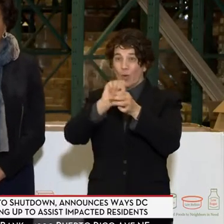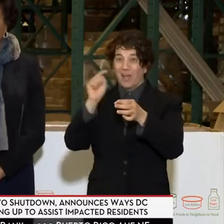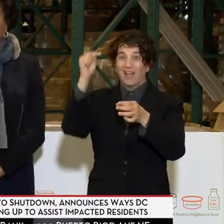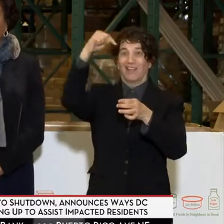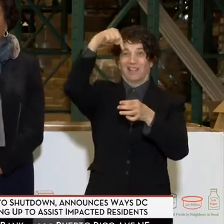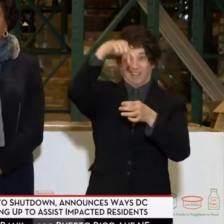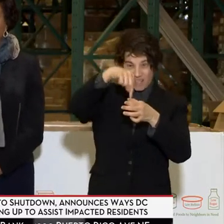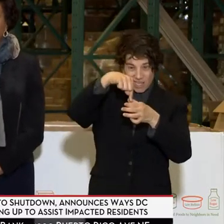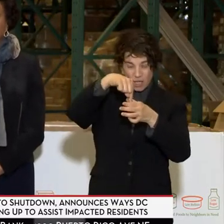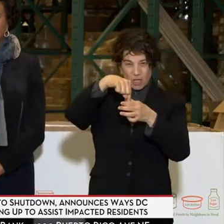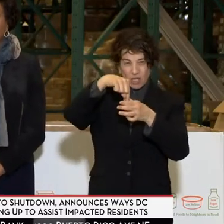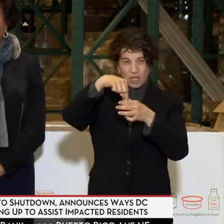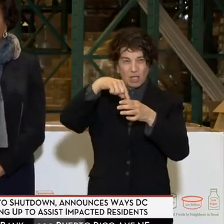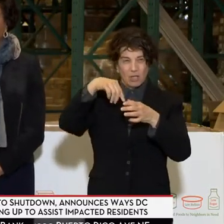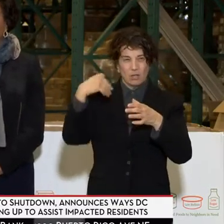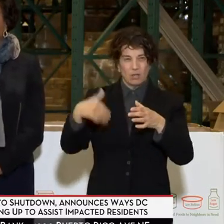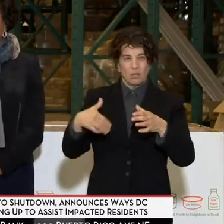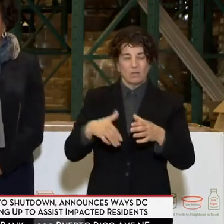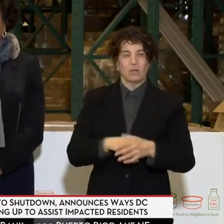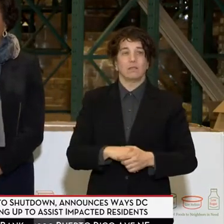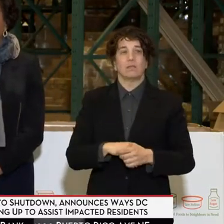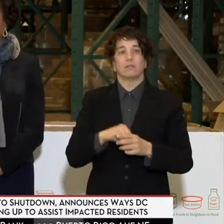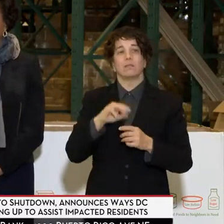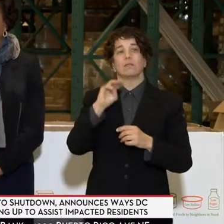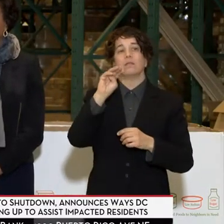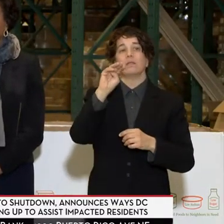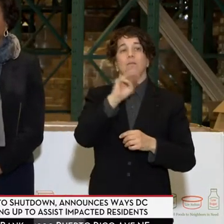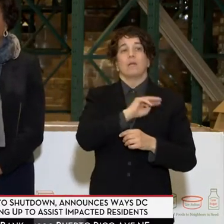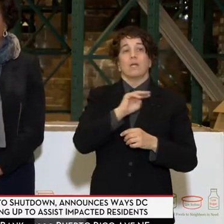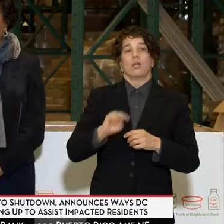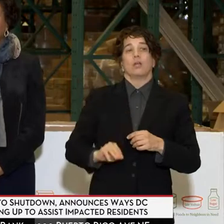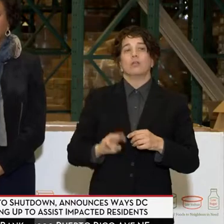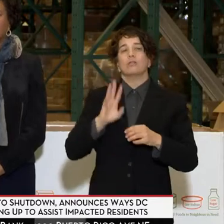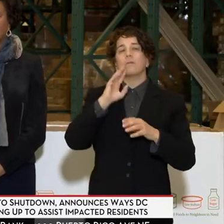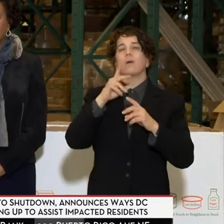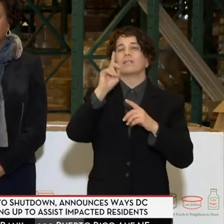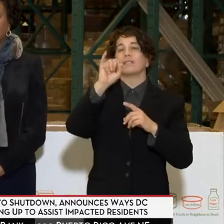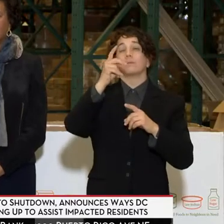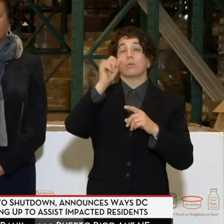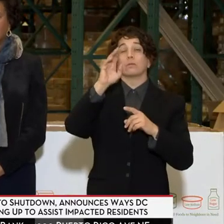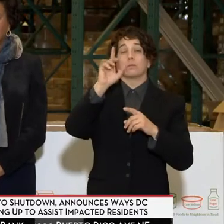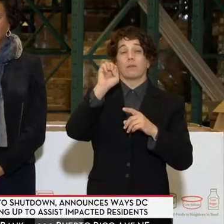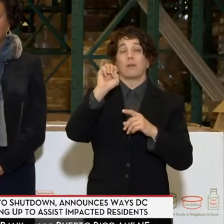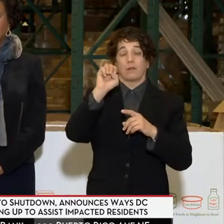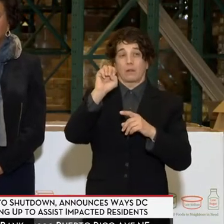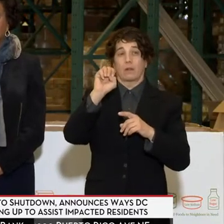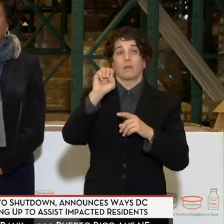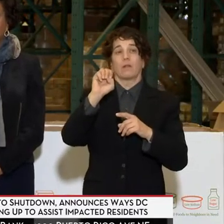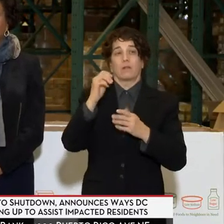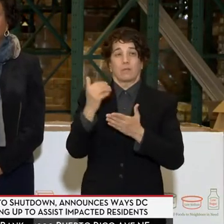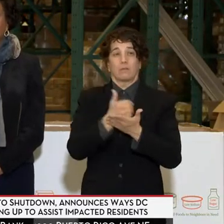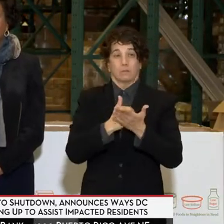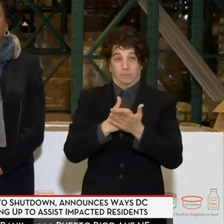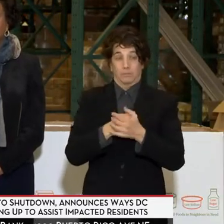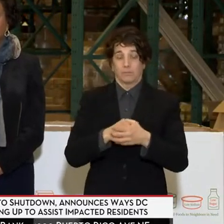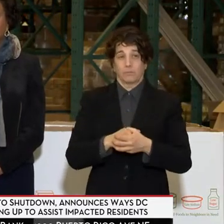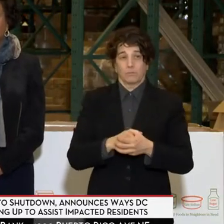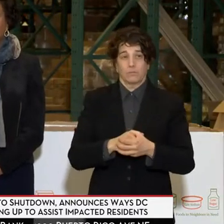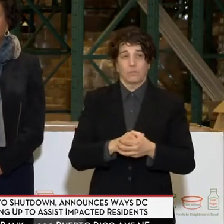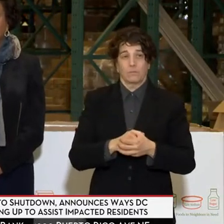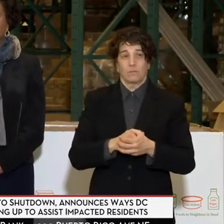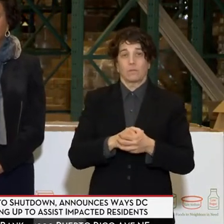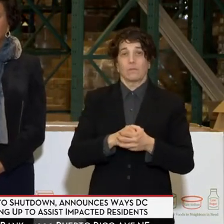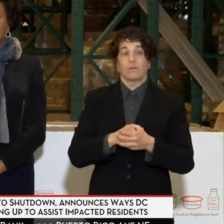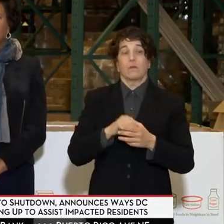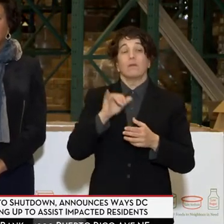their disposable income. By the way, that's also amounts to taxes for the District of Columbia. So when